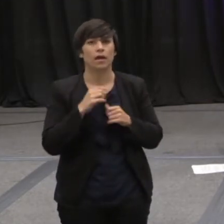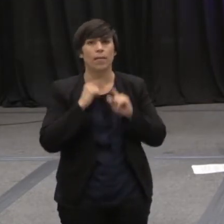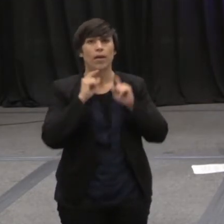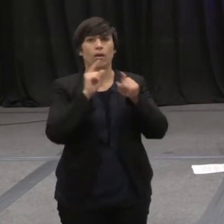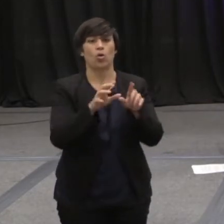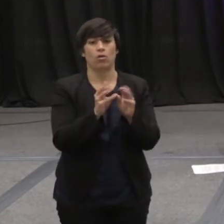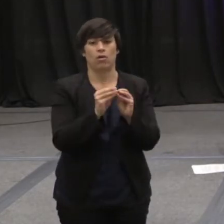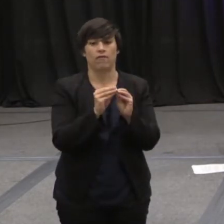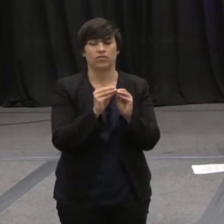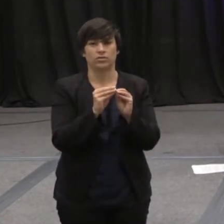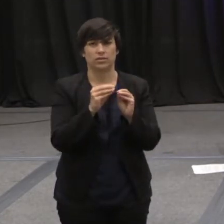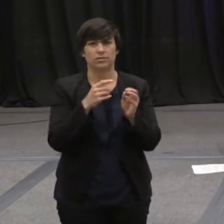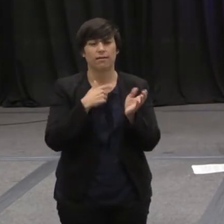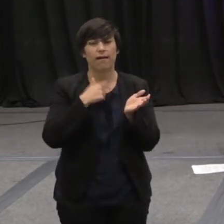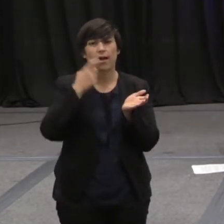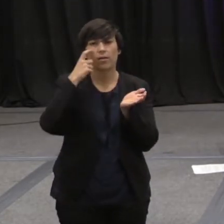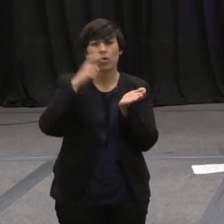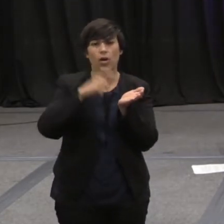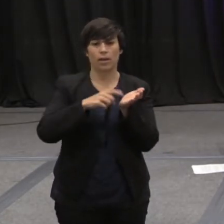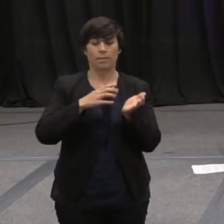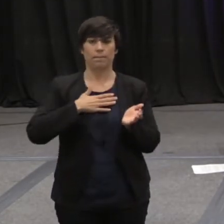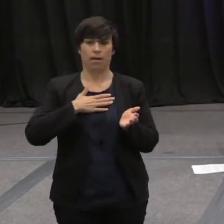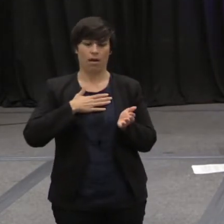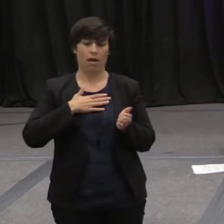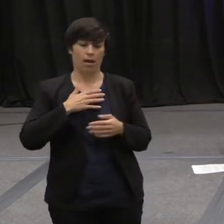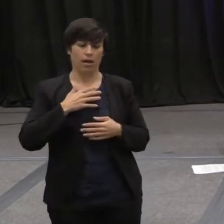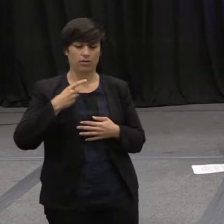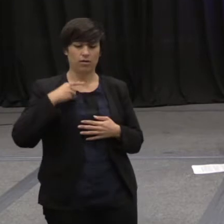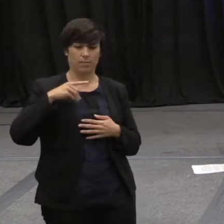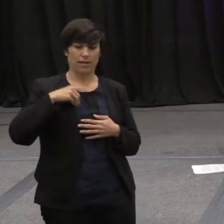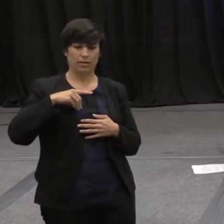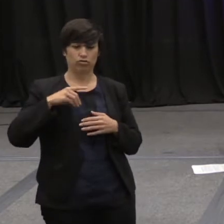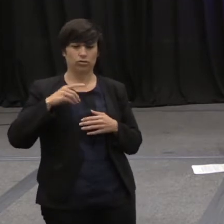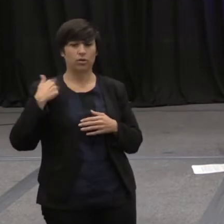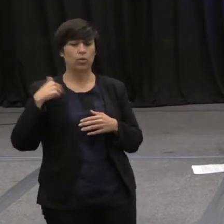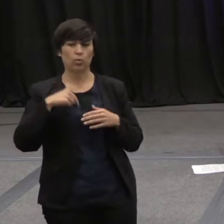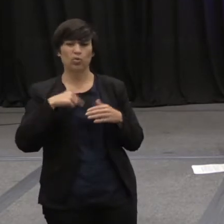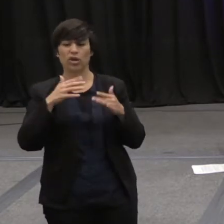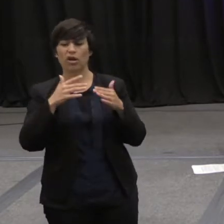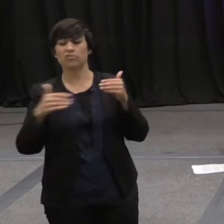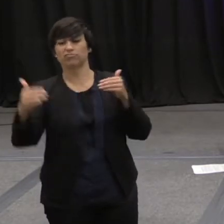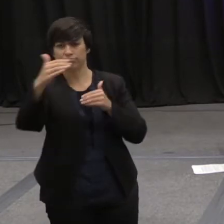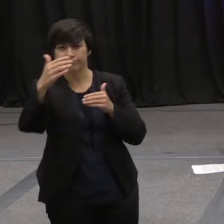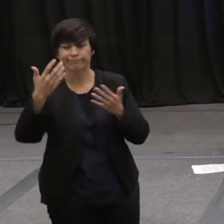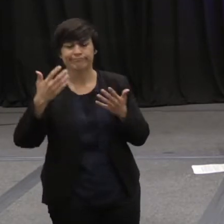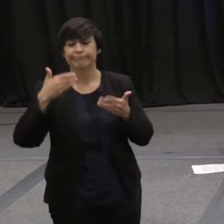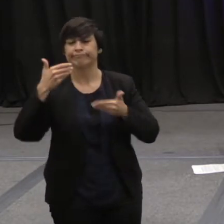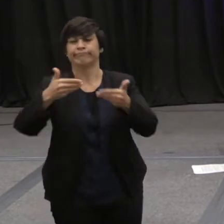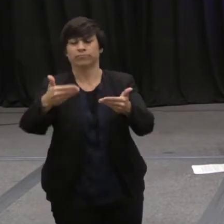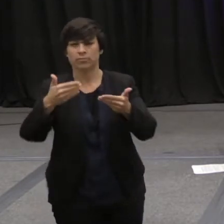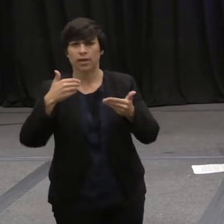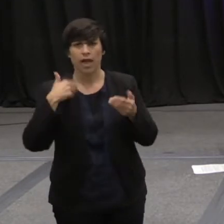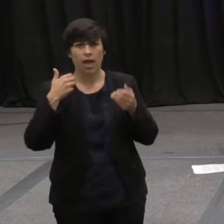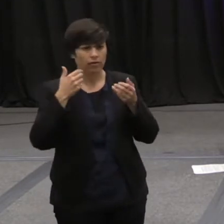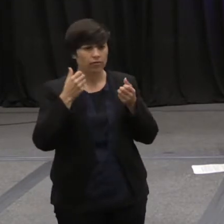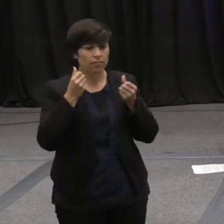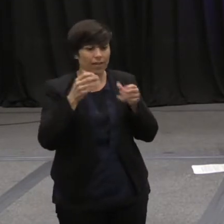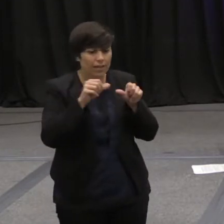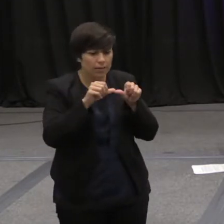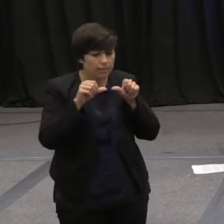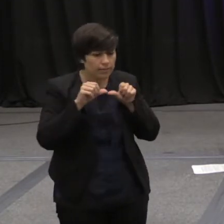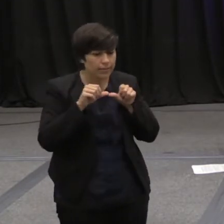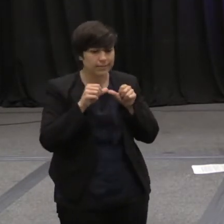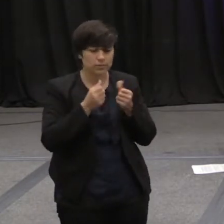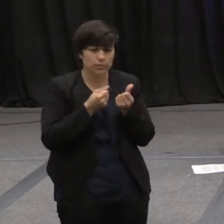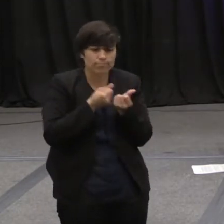conferences and stuff, I find, well, in my denomination, we're fairly progressive, and I find a lot of very queer spaces and very sex positive